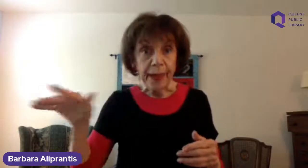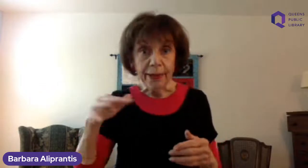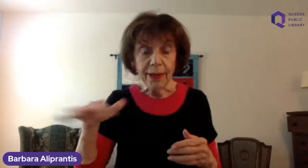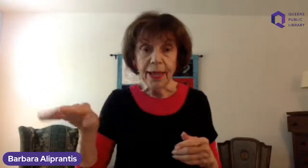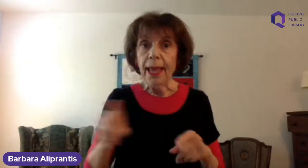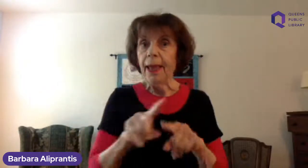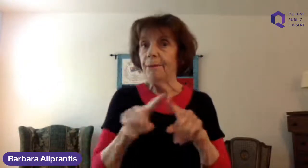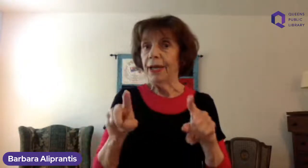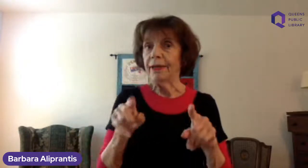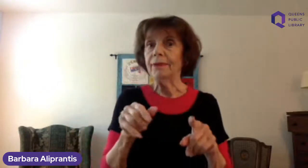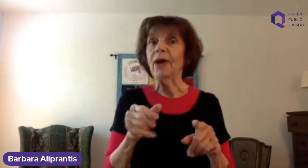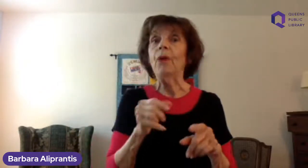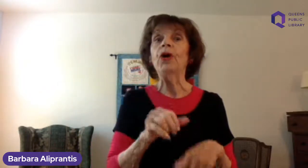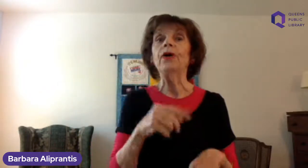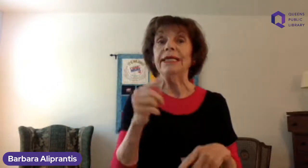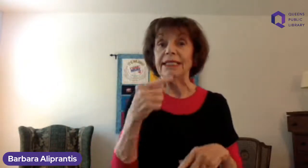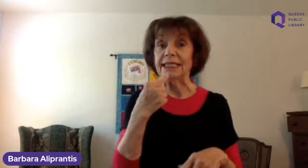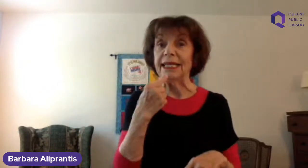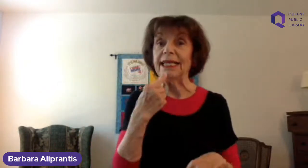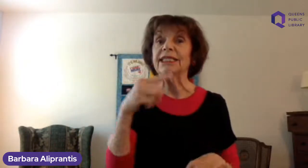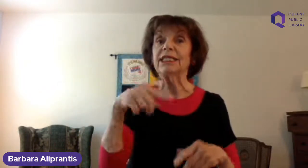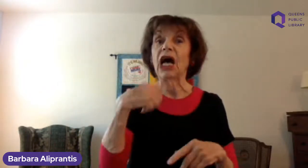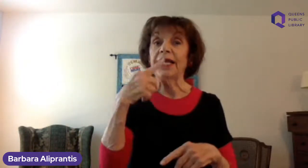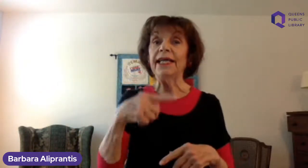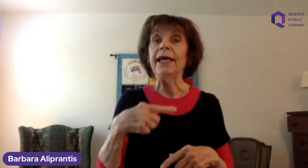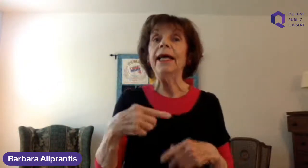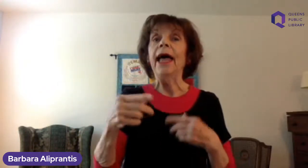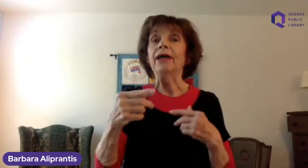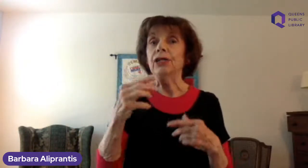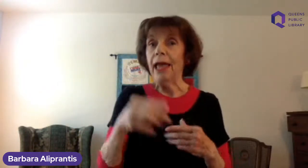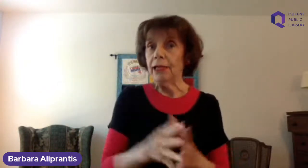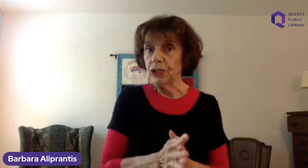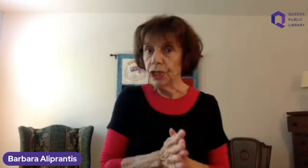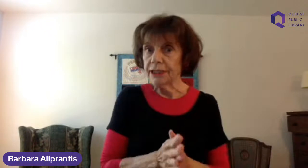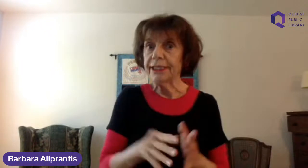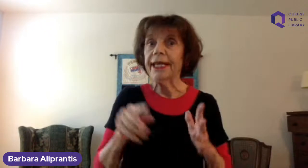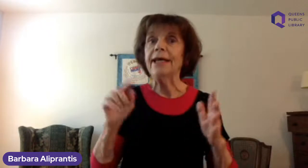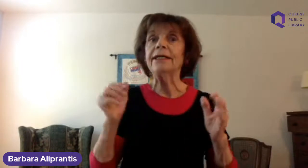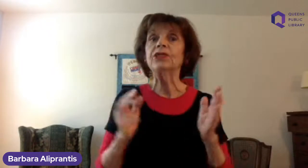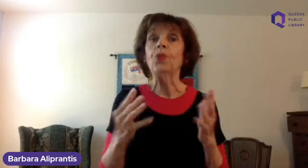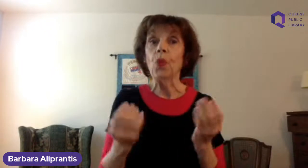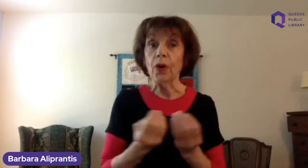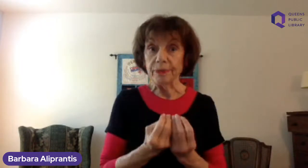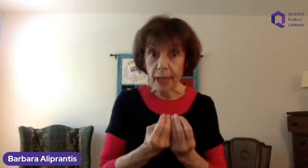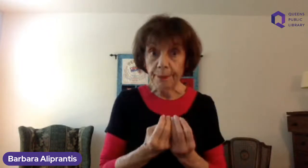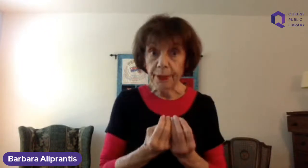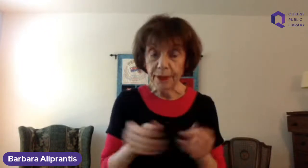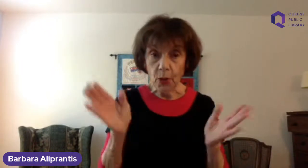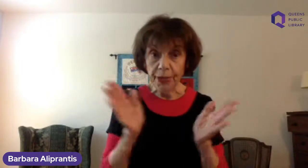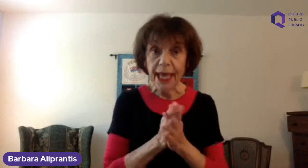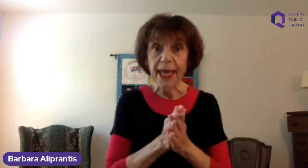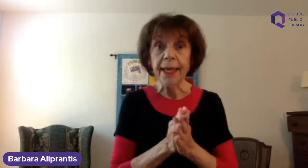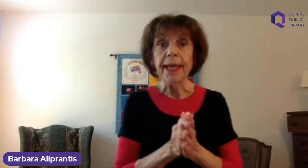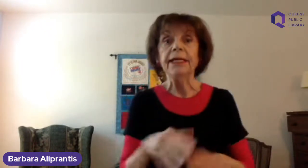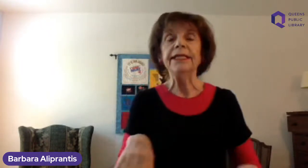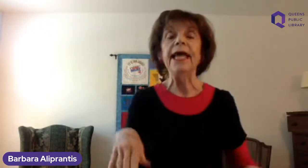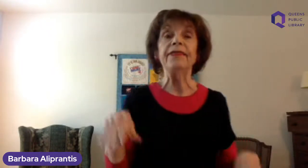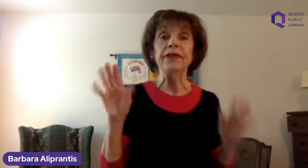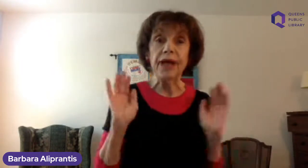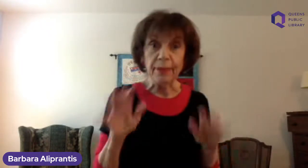alphabet, but we're going to sing and sign it just to get us warmed up, okay? Take the